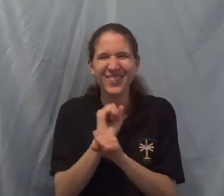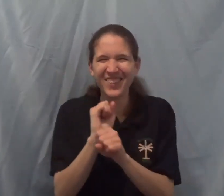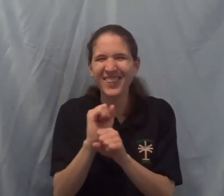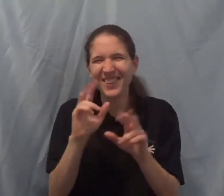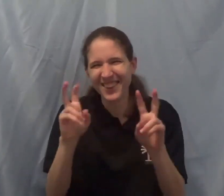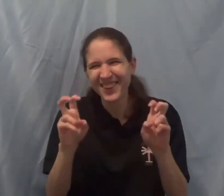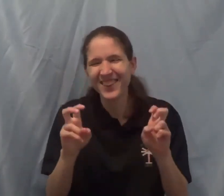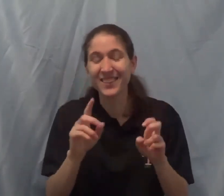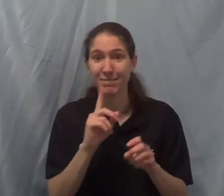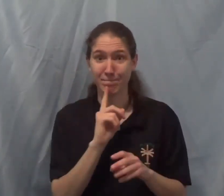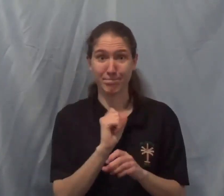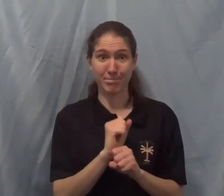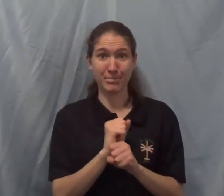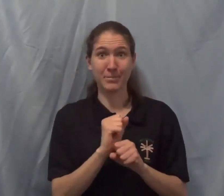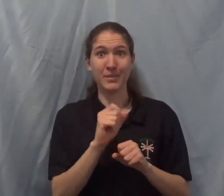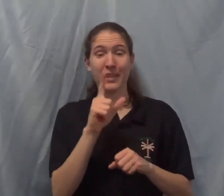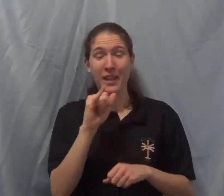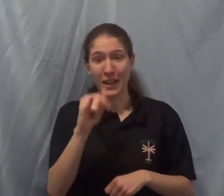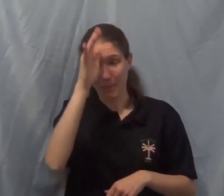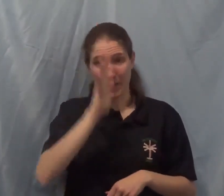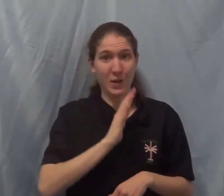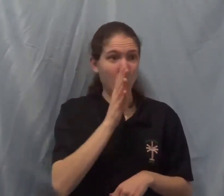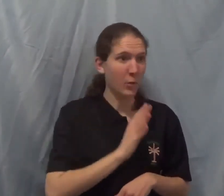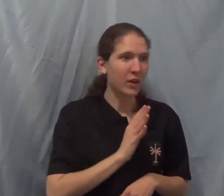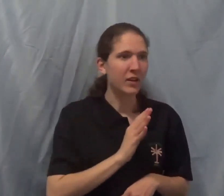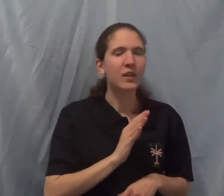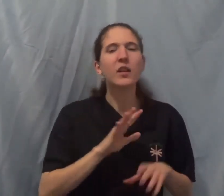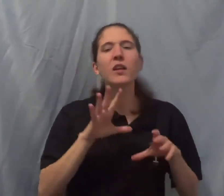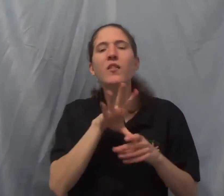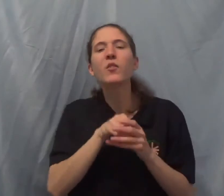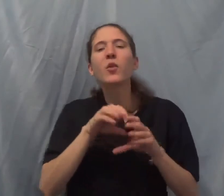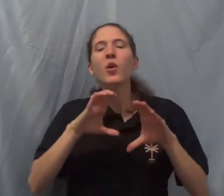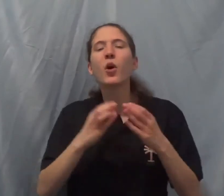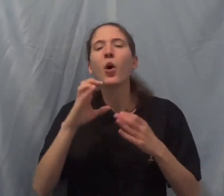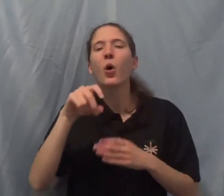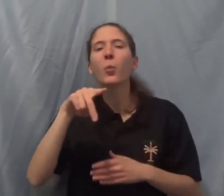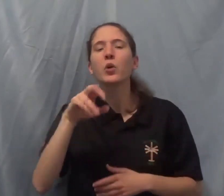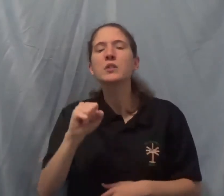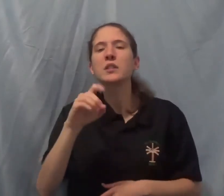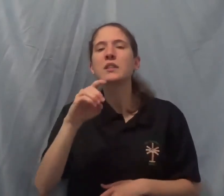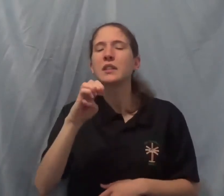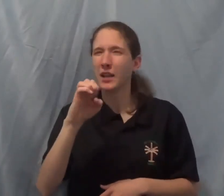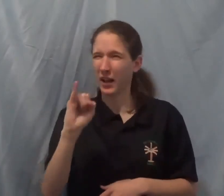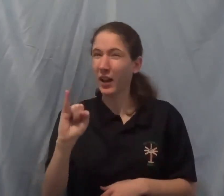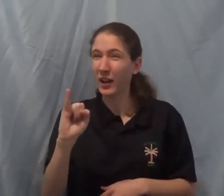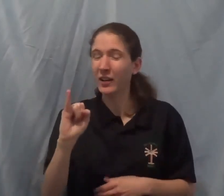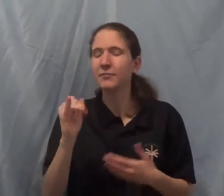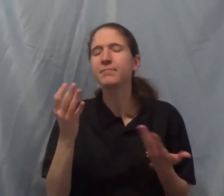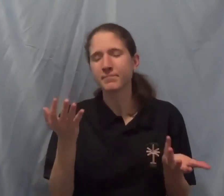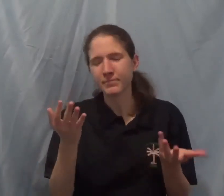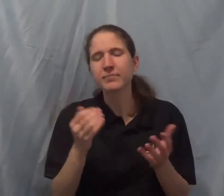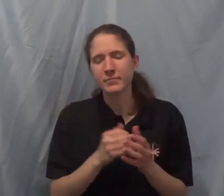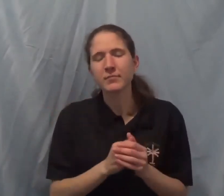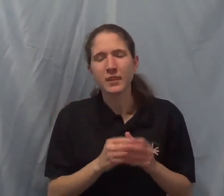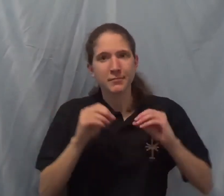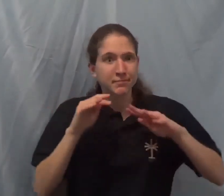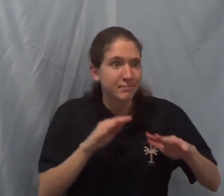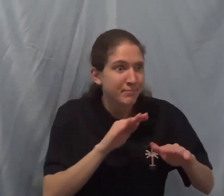Jerusalem. And they found the 11 gathered together and those who were with them, who said, the Lord has risen